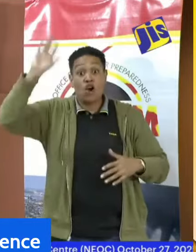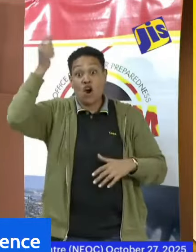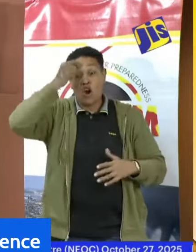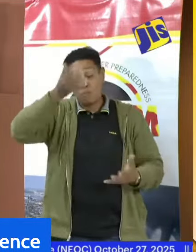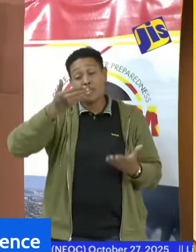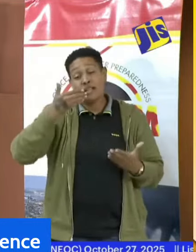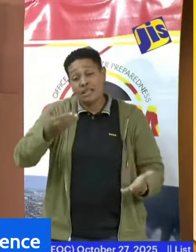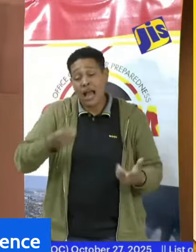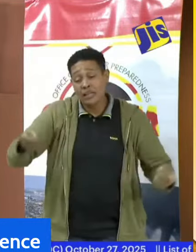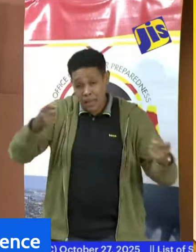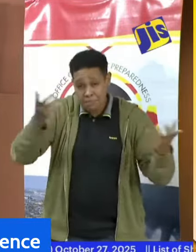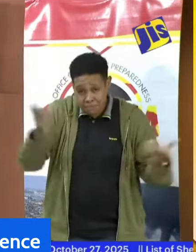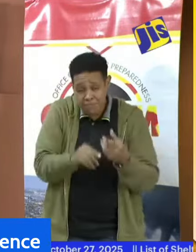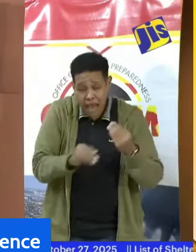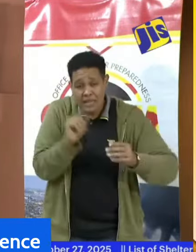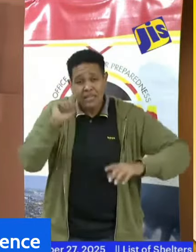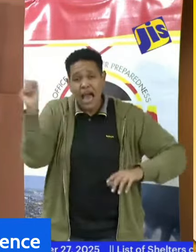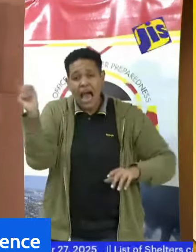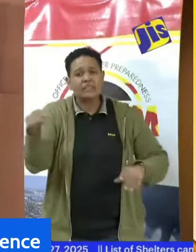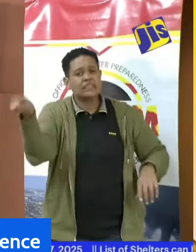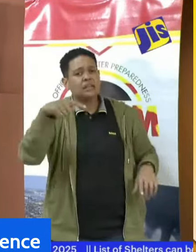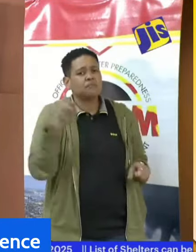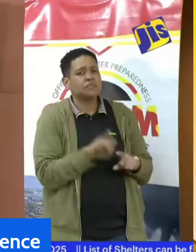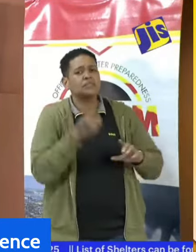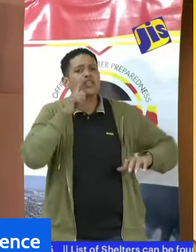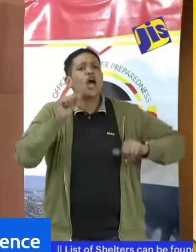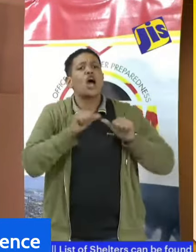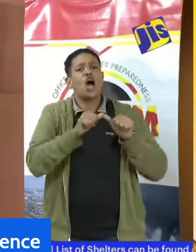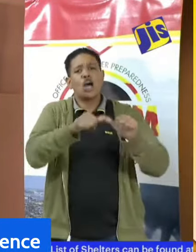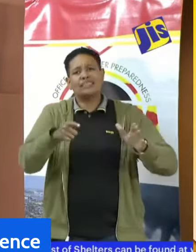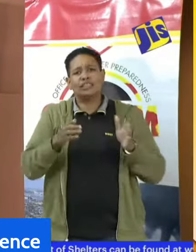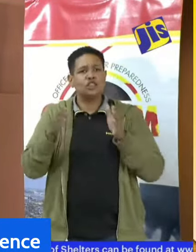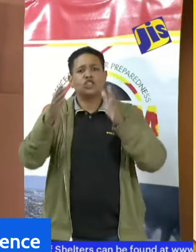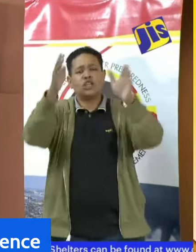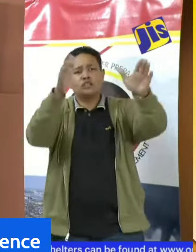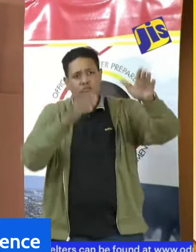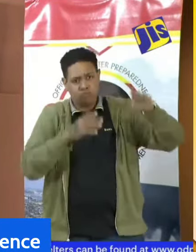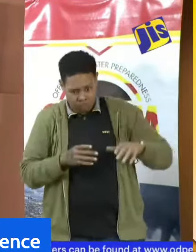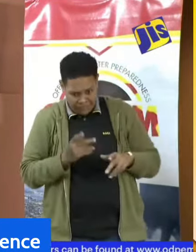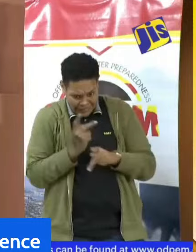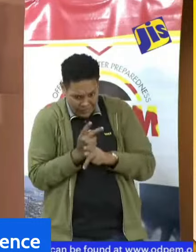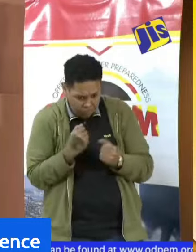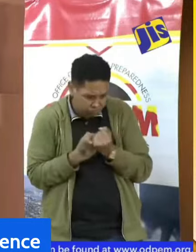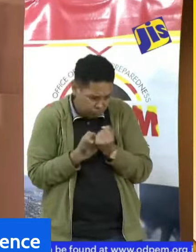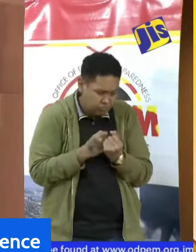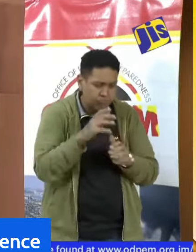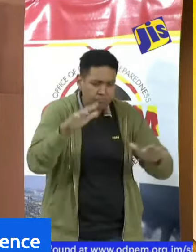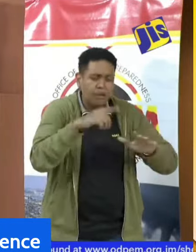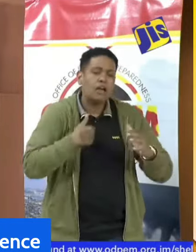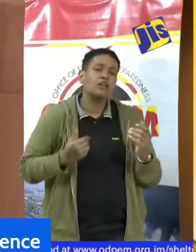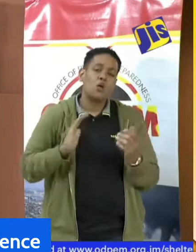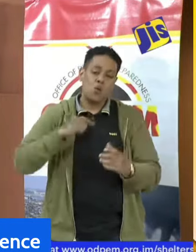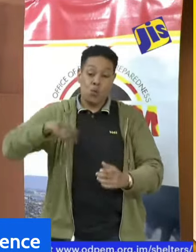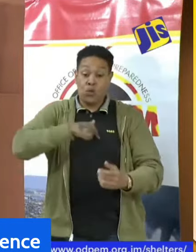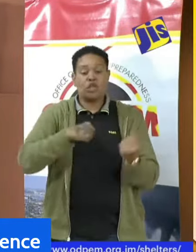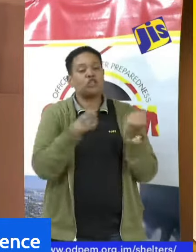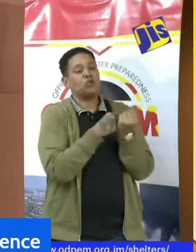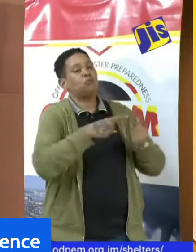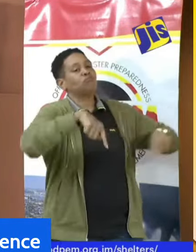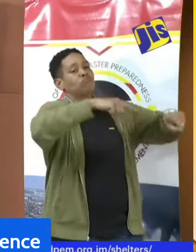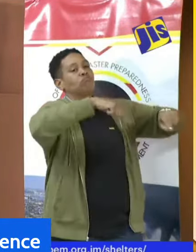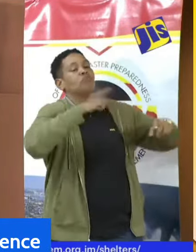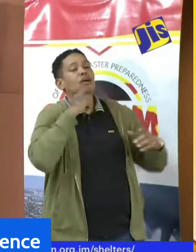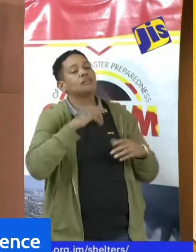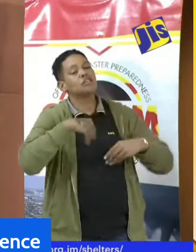to thank them and to just ask them to continue on this trajectory and that they have our support in delivering